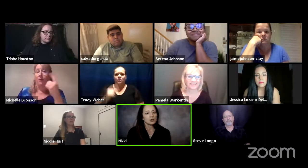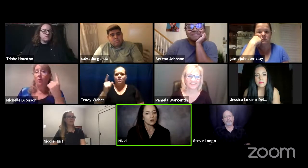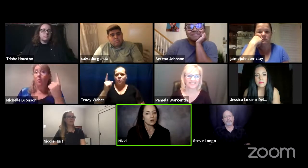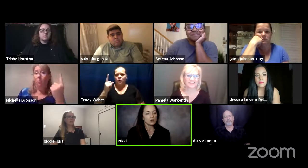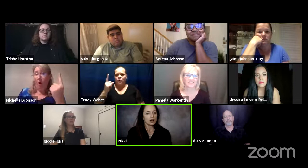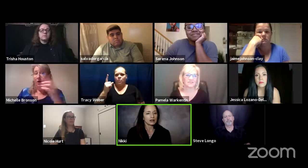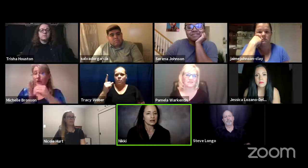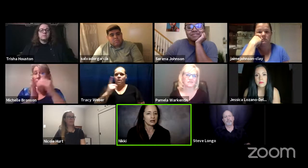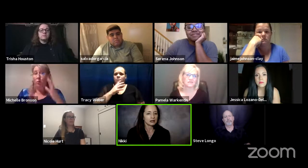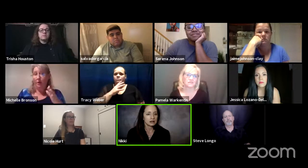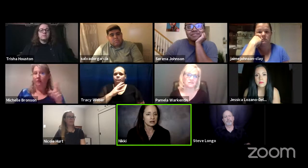One